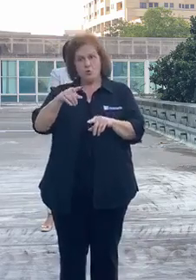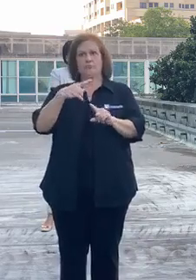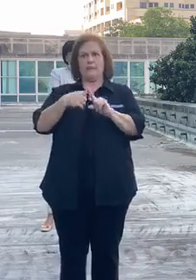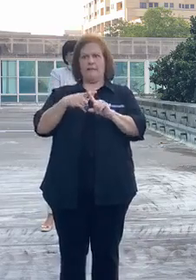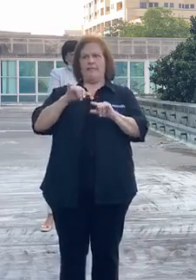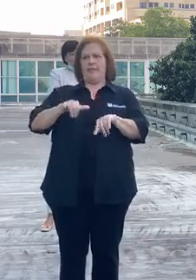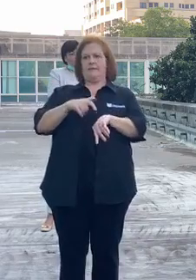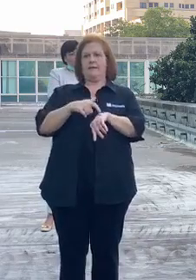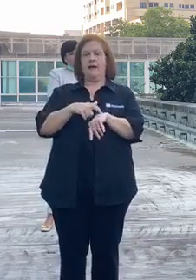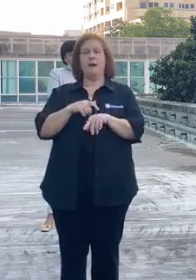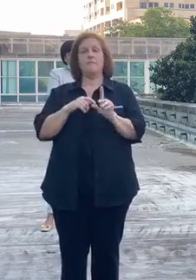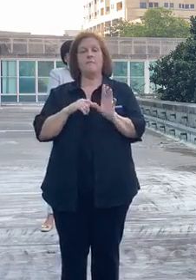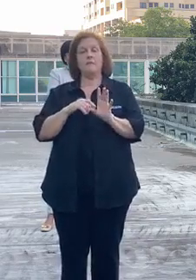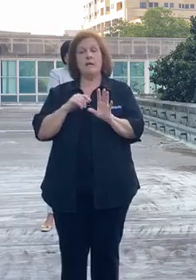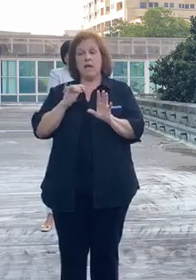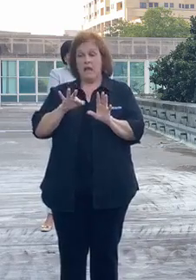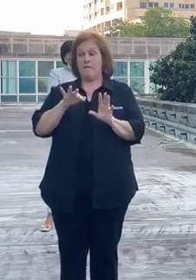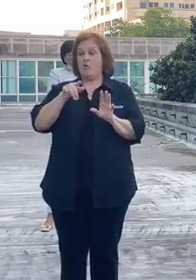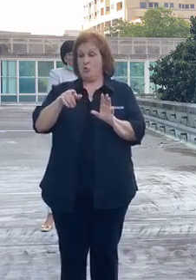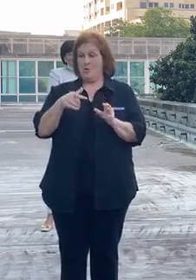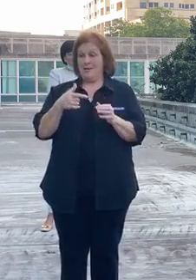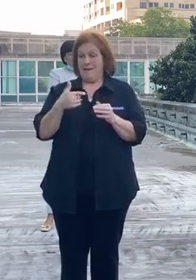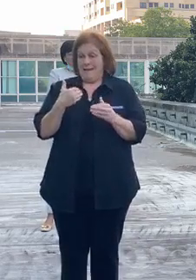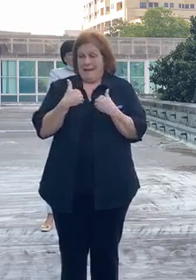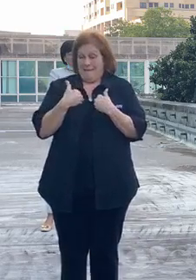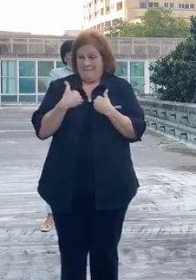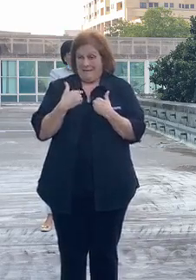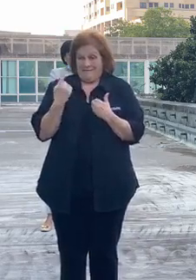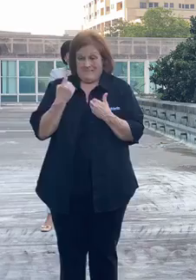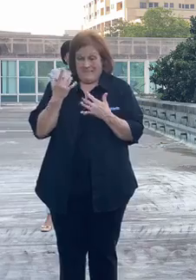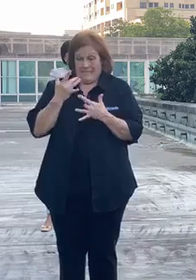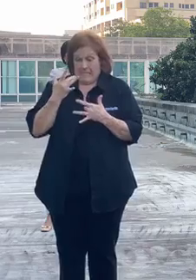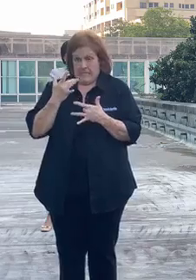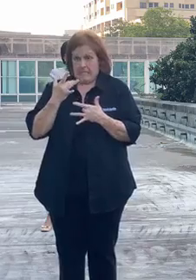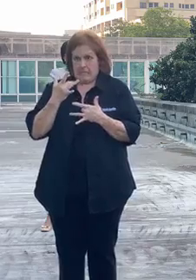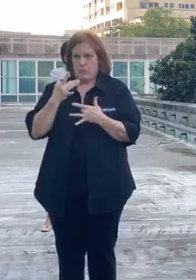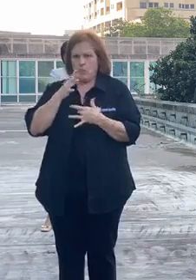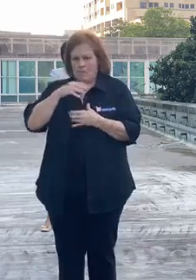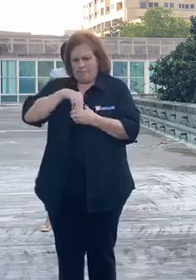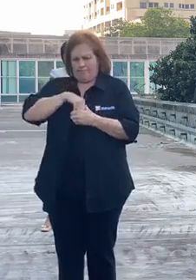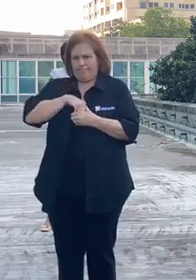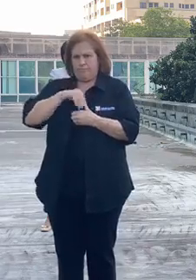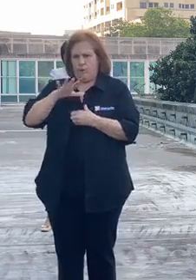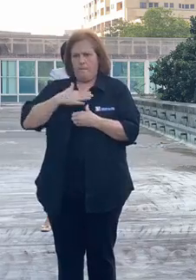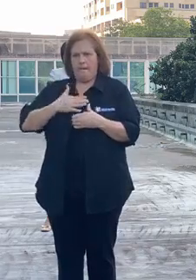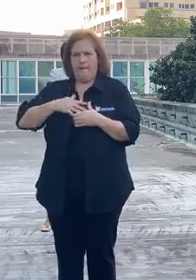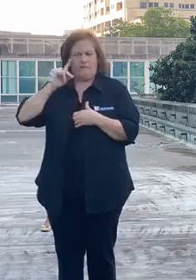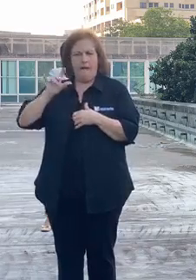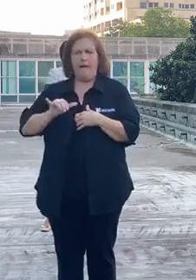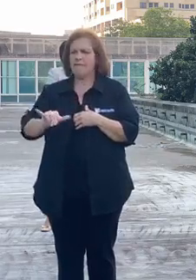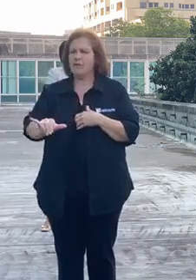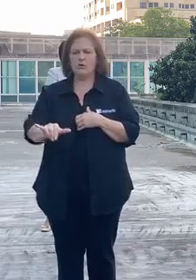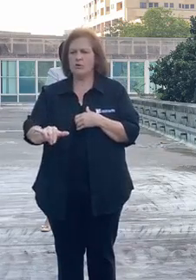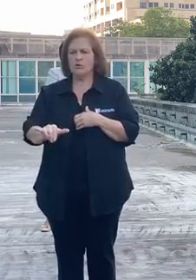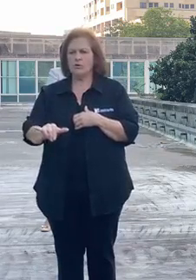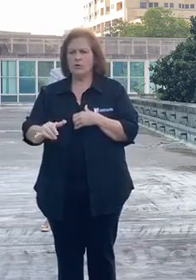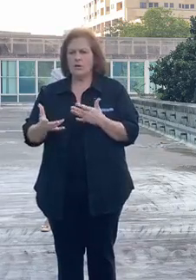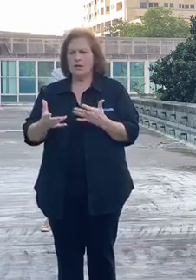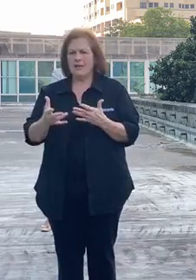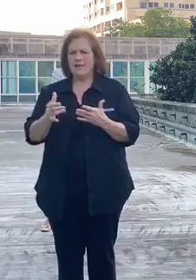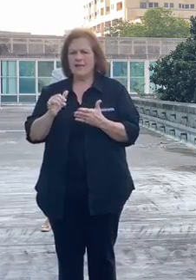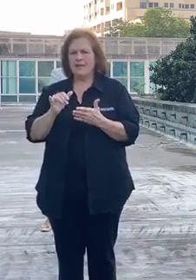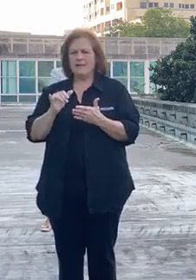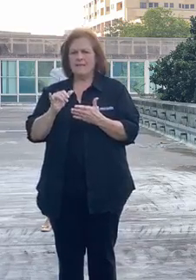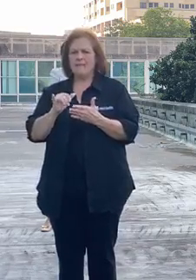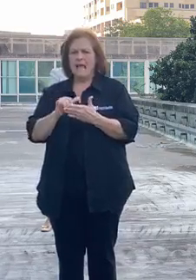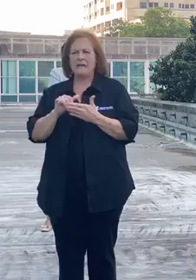shows is if you've had the disease, it will remain in your system forever. And this is the basis of a lot